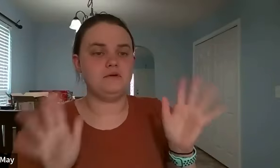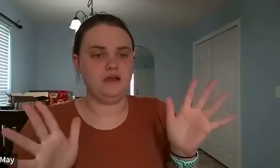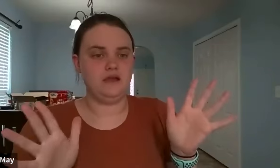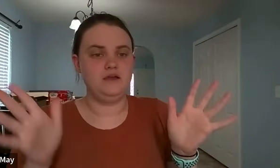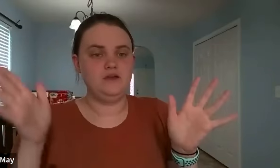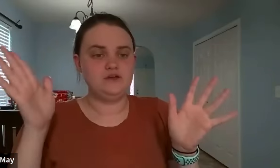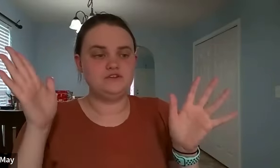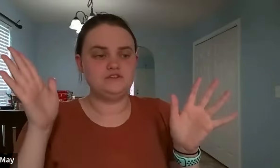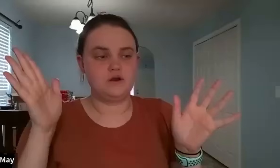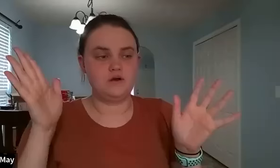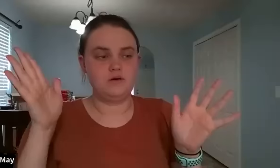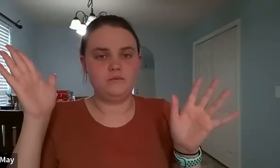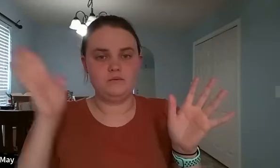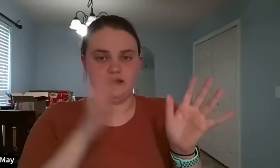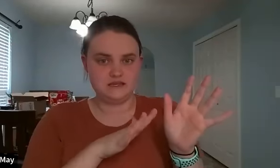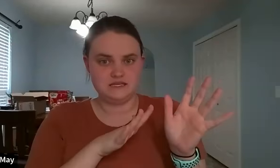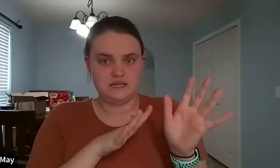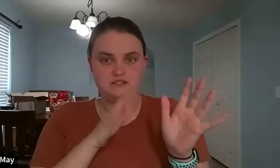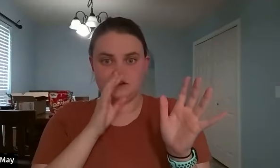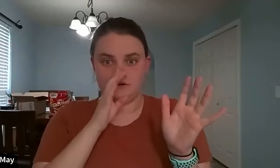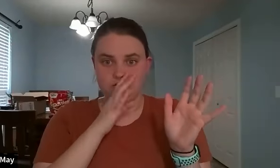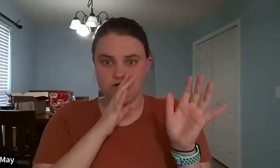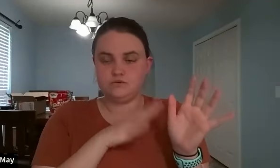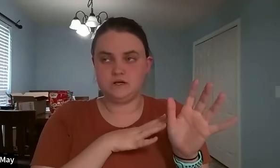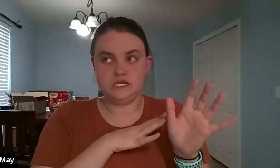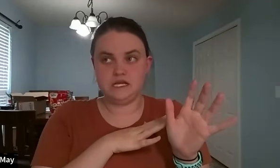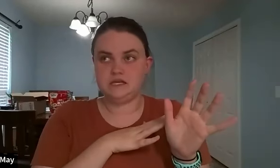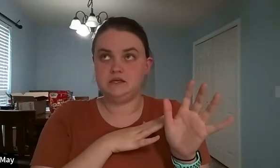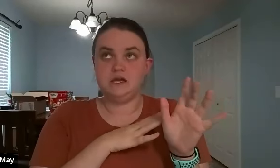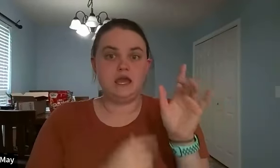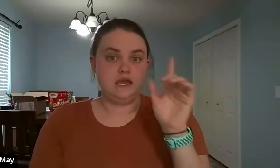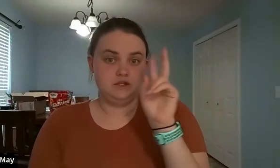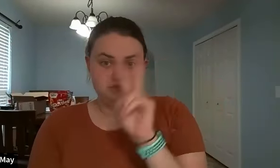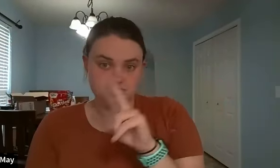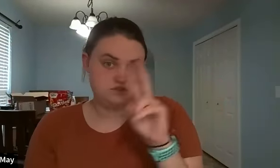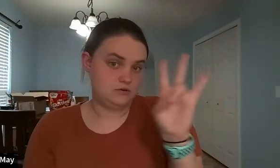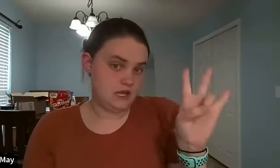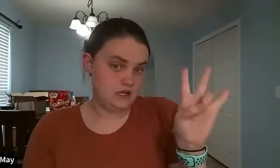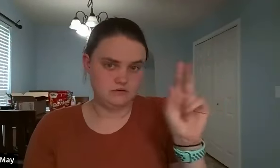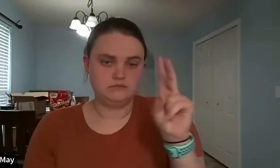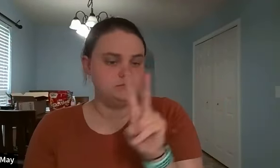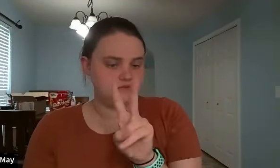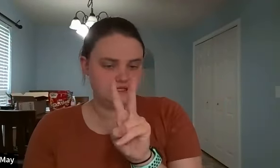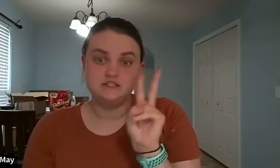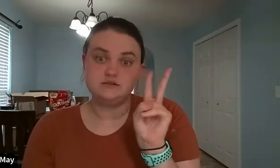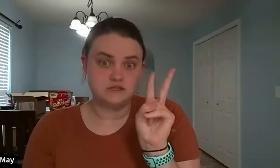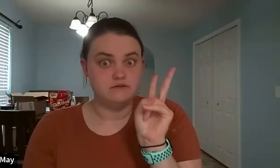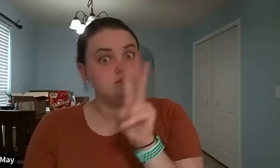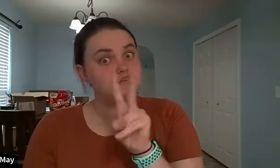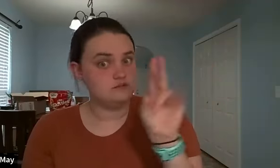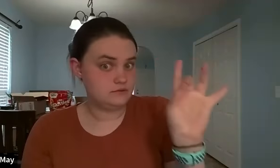Okay, so like I said, so for 28, you would do 2, 8. Well, whoops, I did 2, 7, 2,